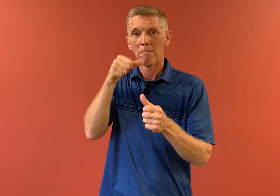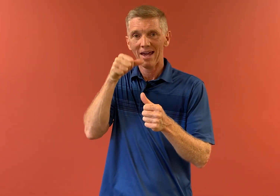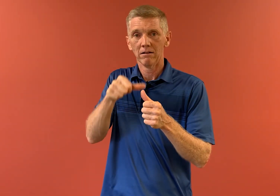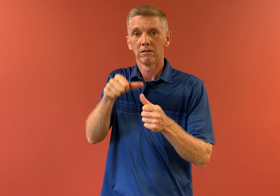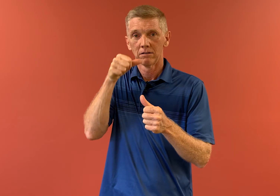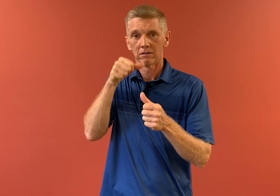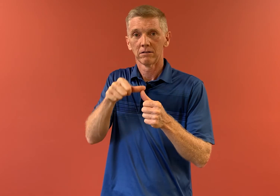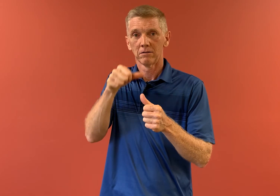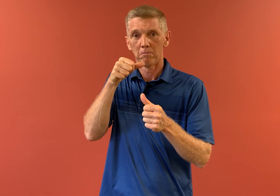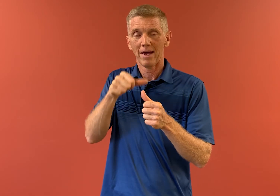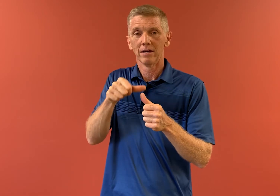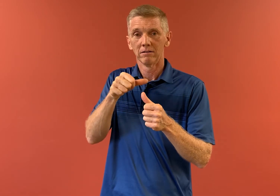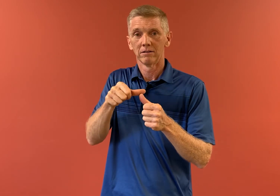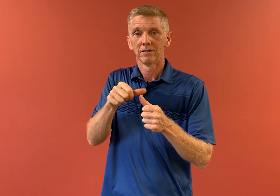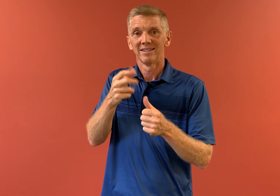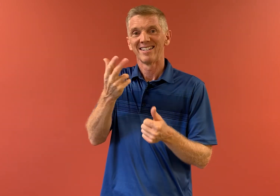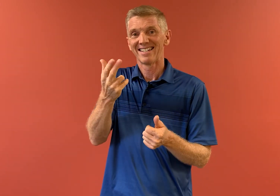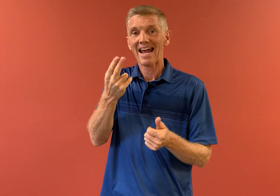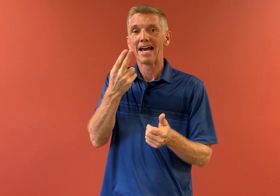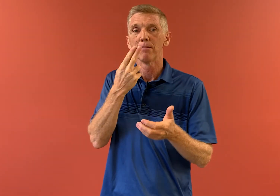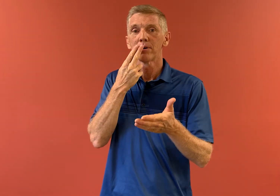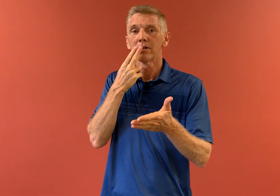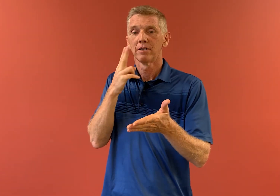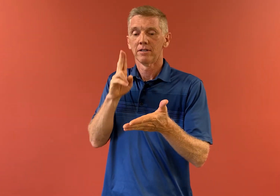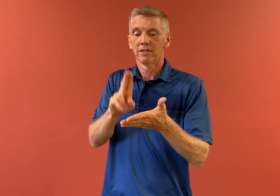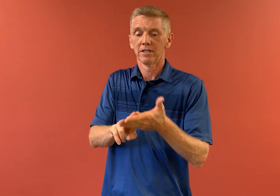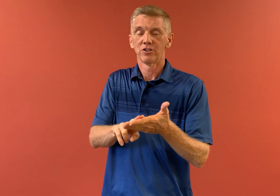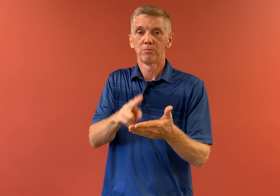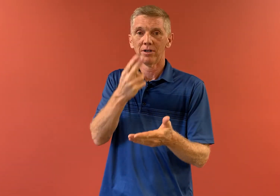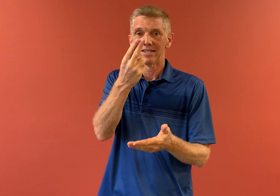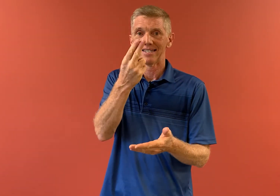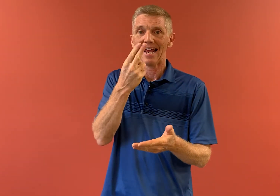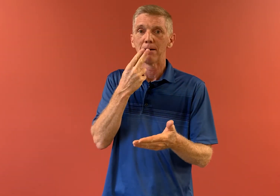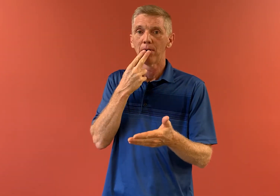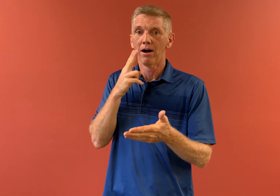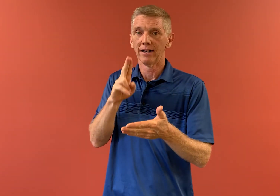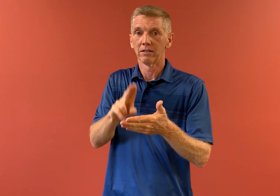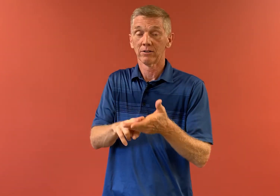Mail. Mail. Stamp is to put a stamp on it, okay?